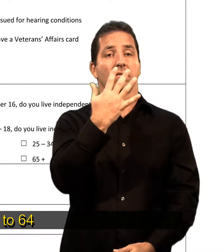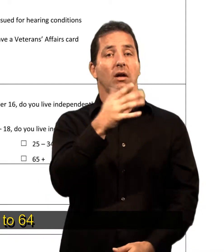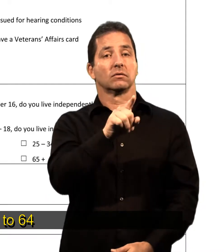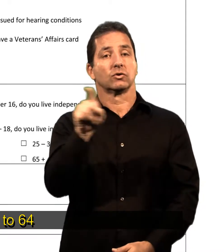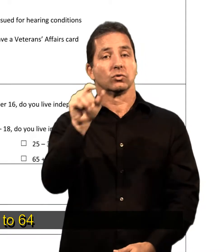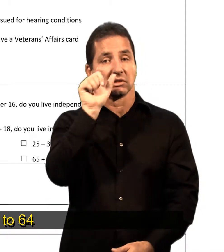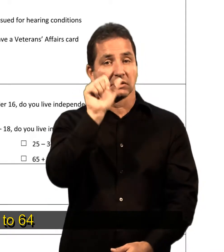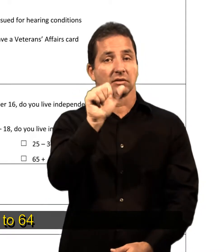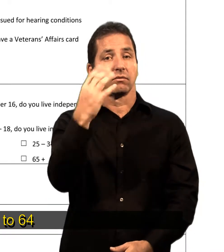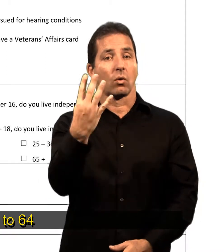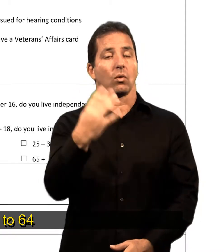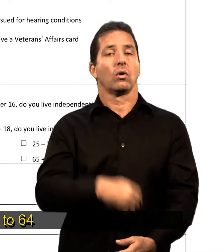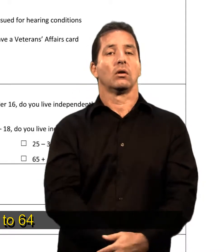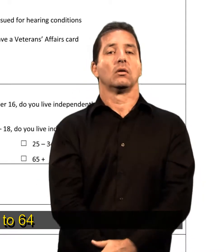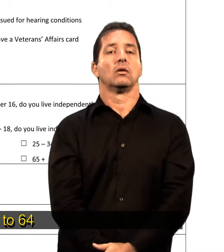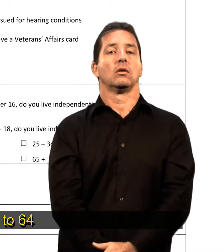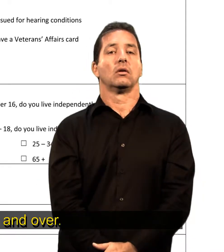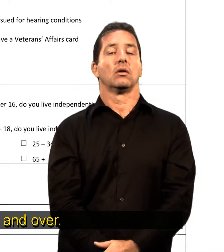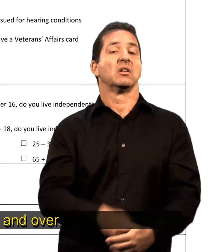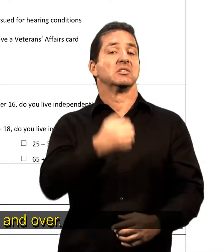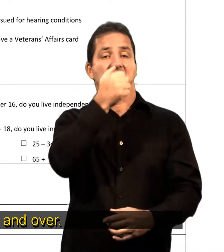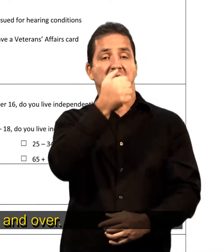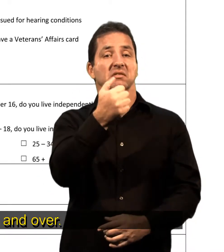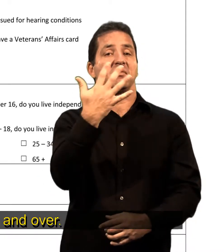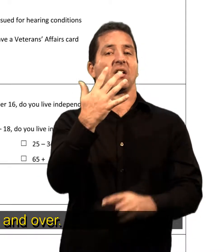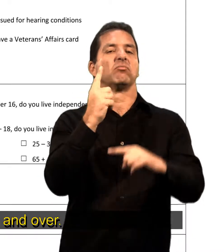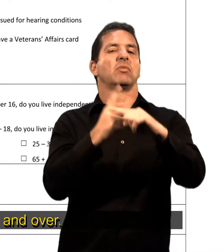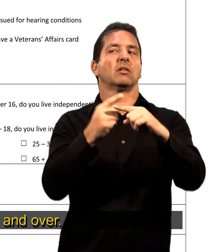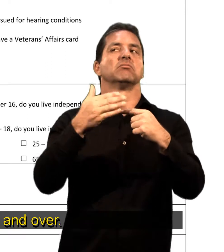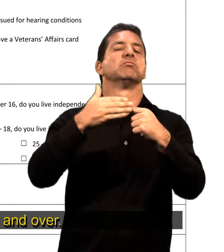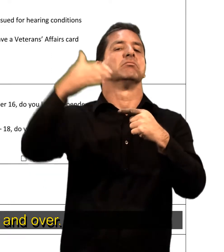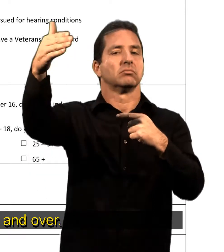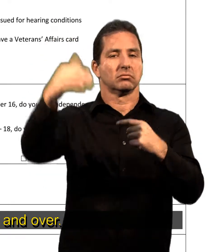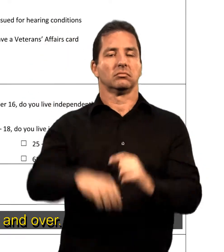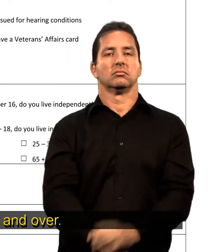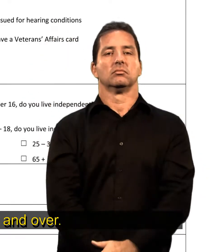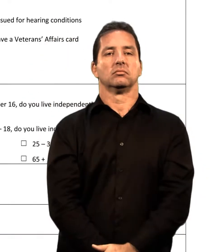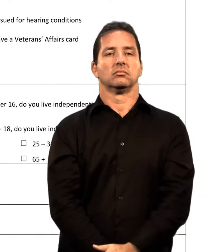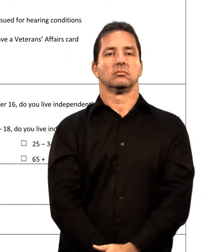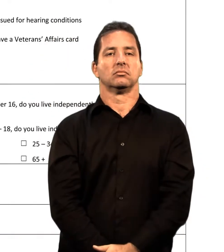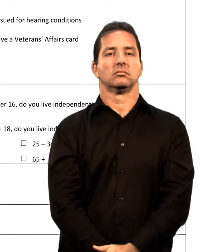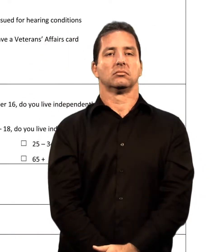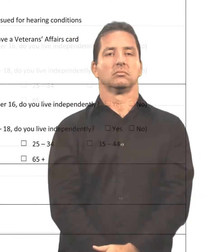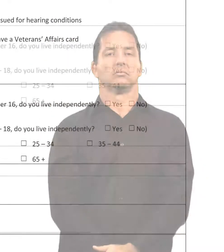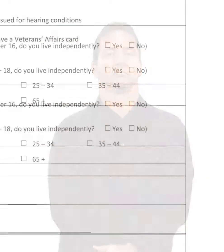45 to 64, and 65 and over.